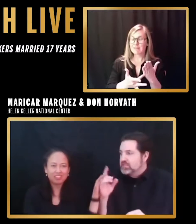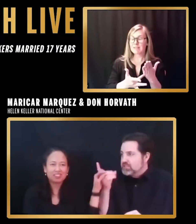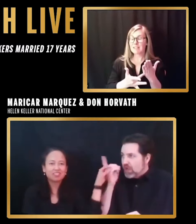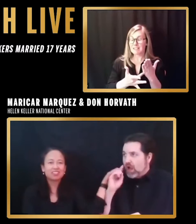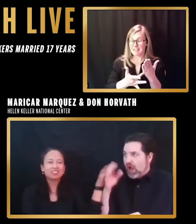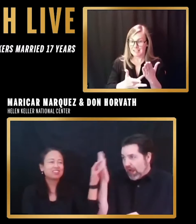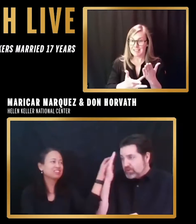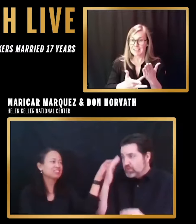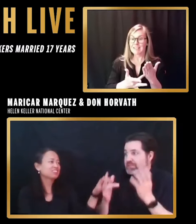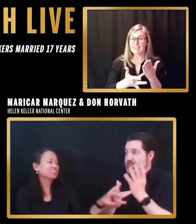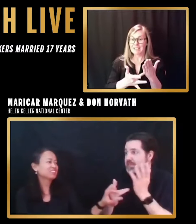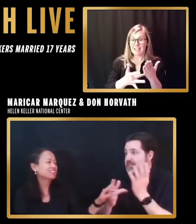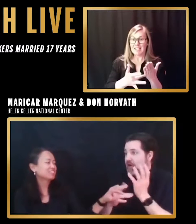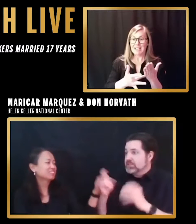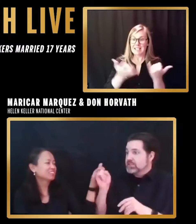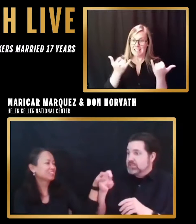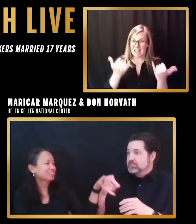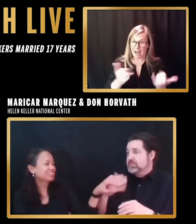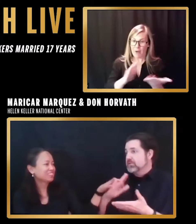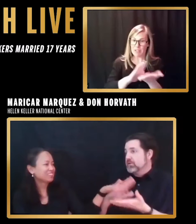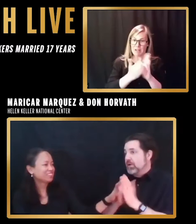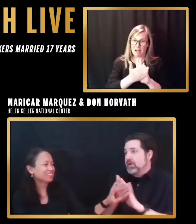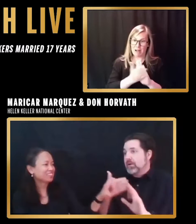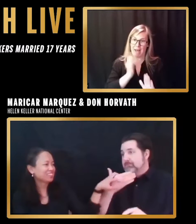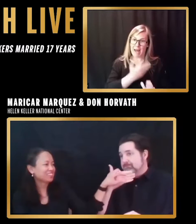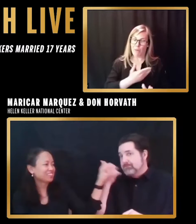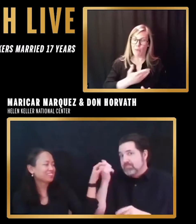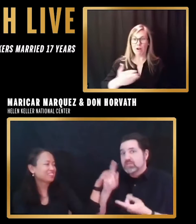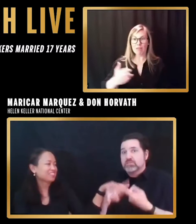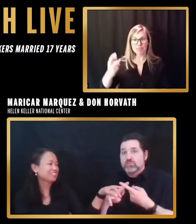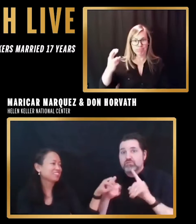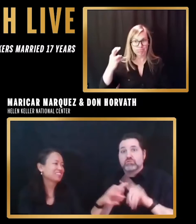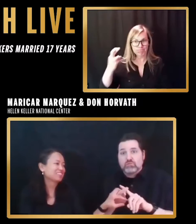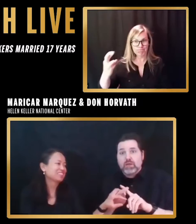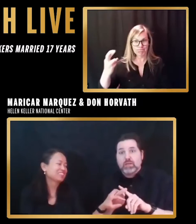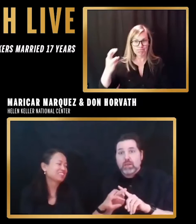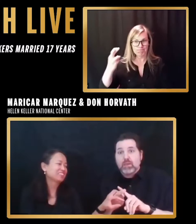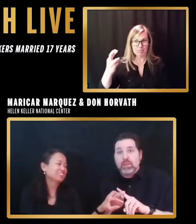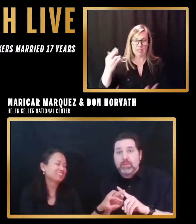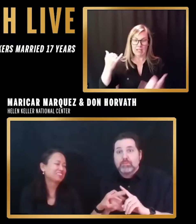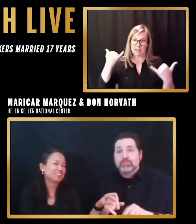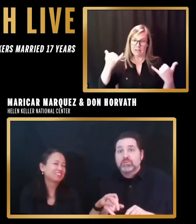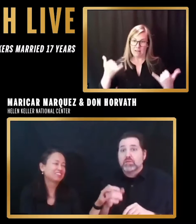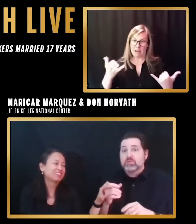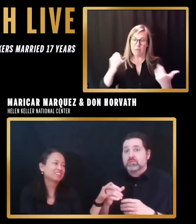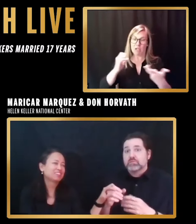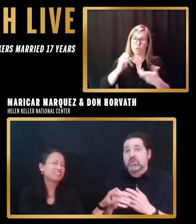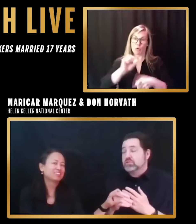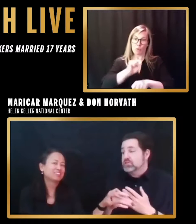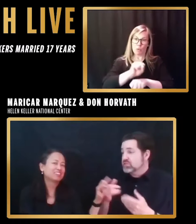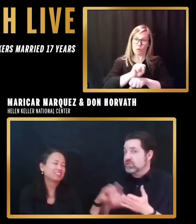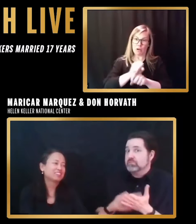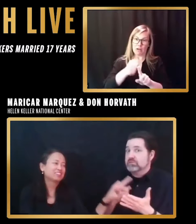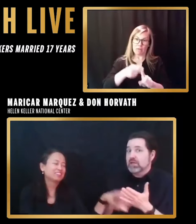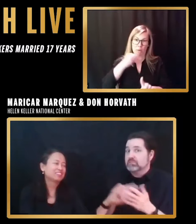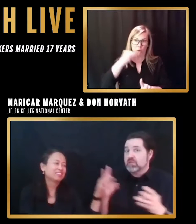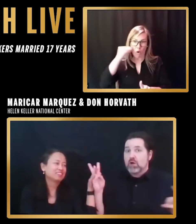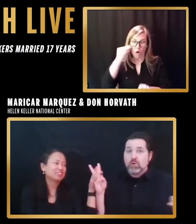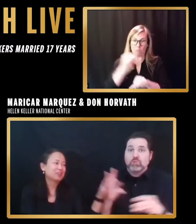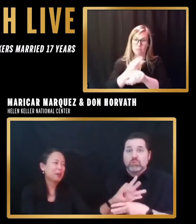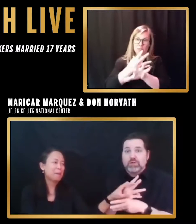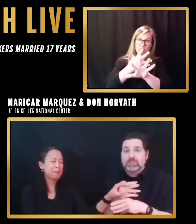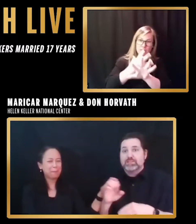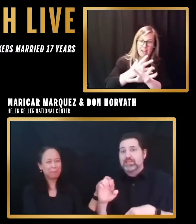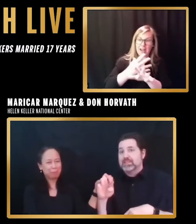become our best friend during this time where we're all communicating remotely. sometimes it's our worst enemy, as we've learned with